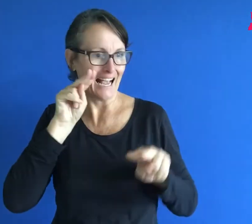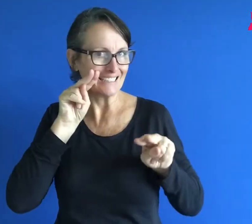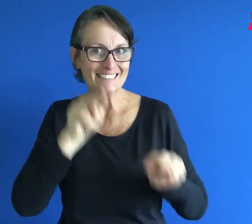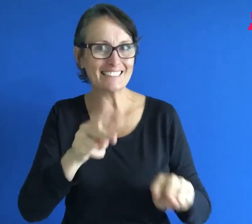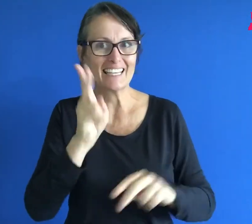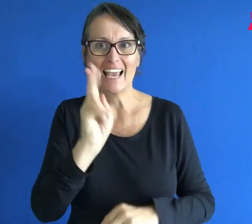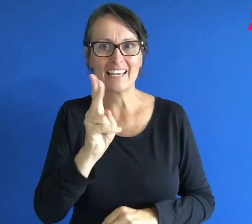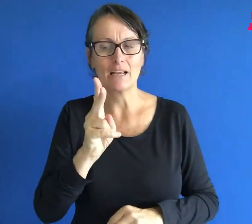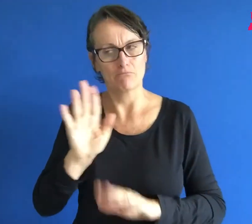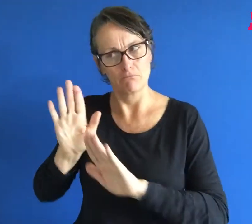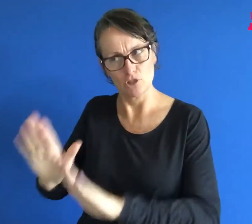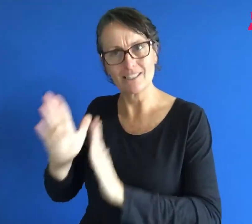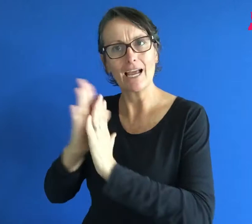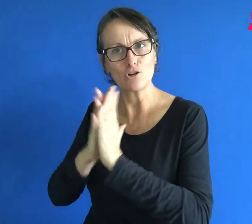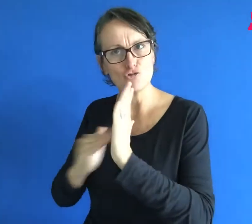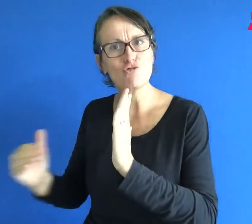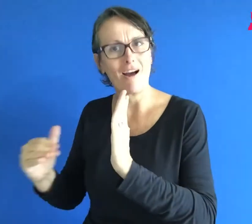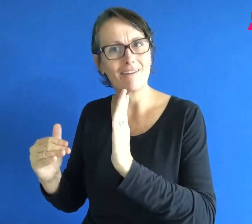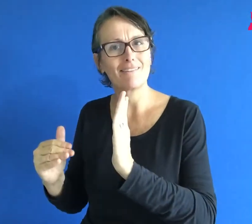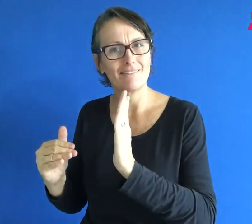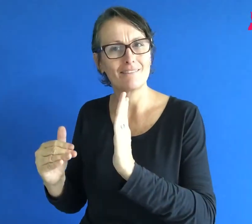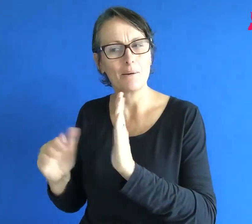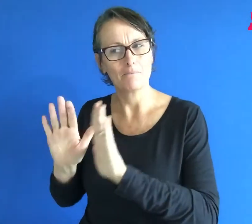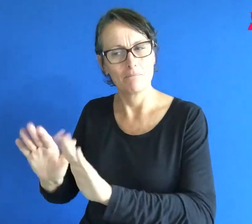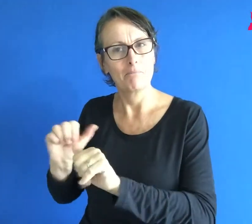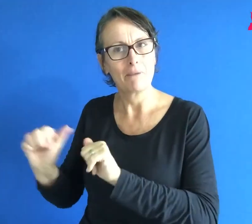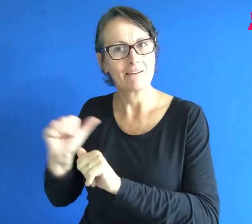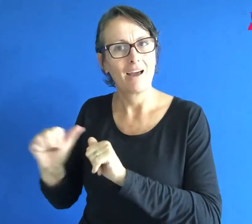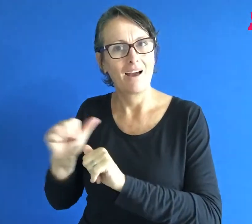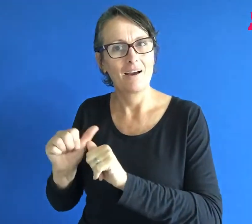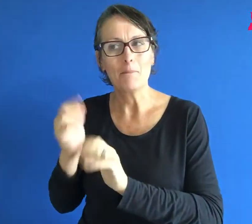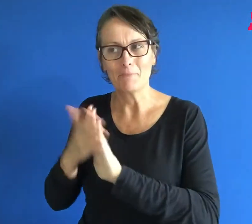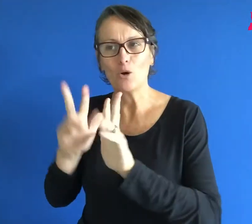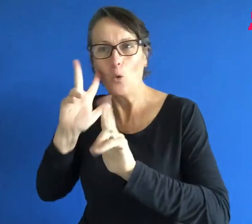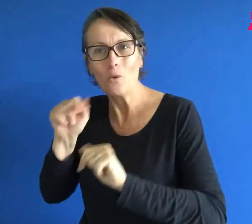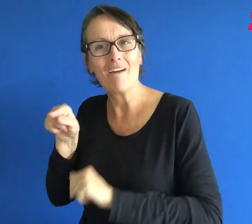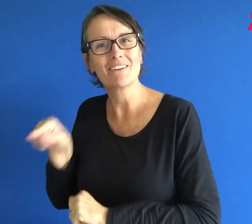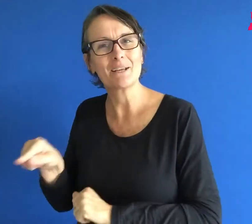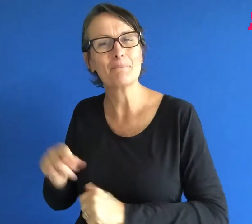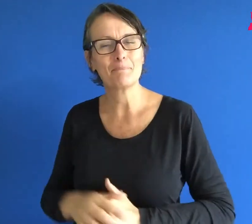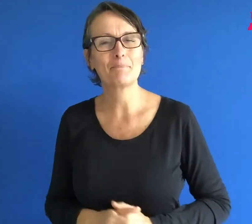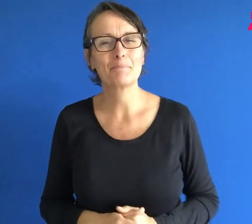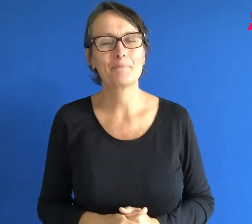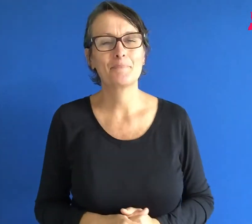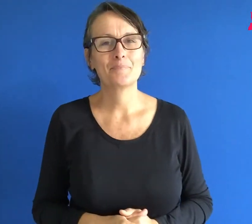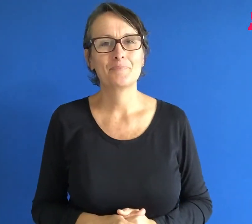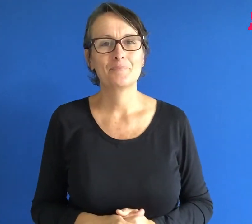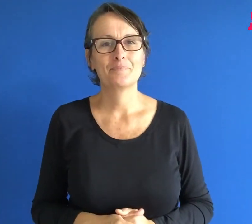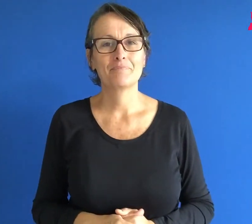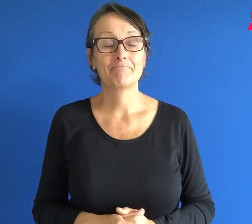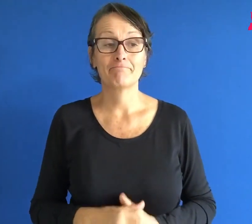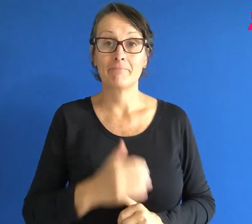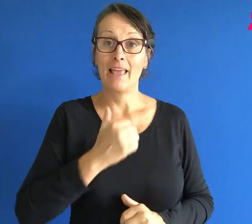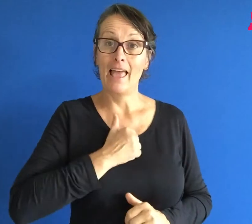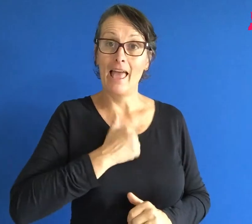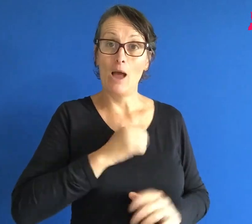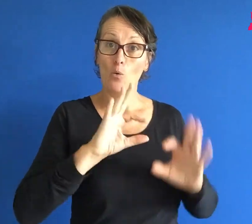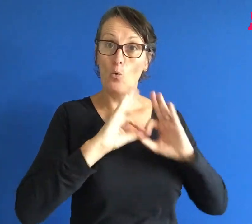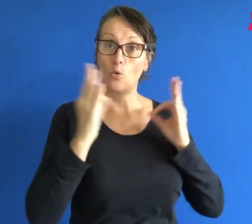this sort of sense of collegiality. One of the things that the Answering the Call study found was one of the most protective